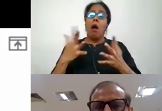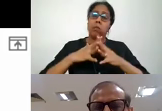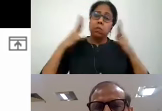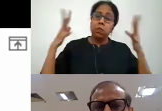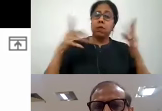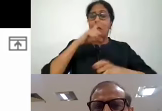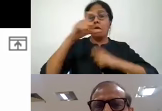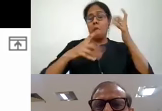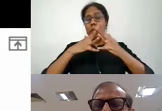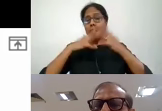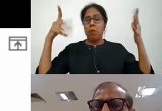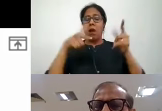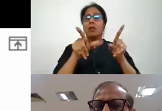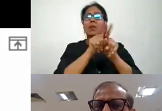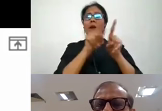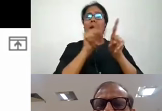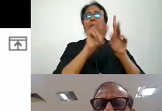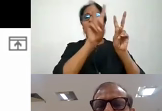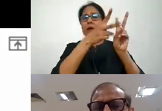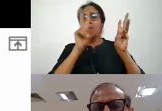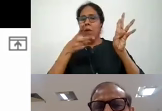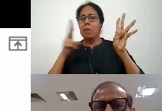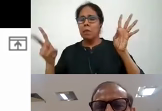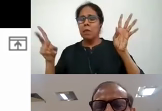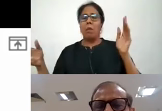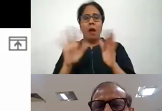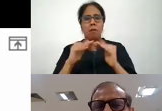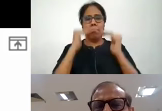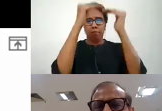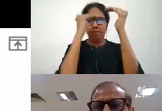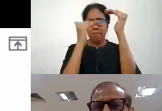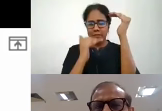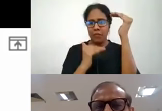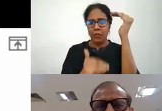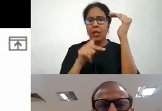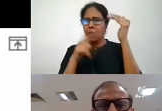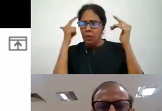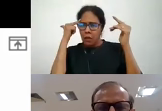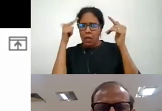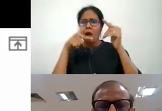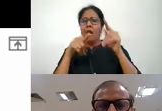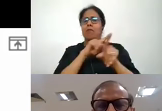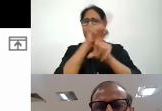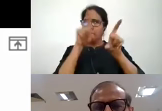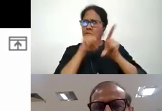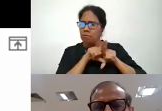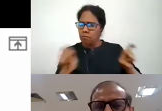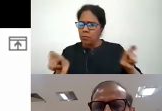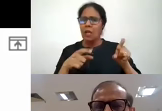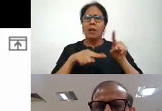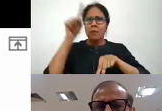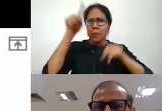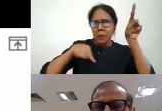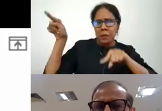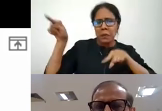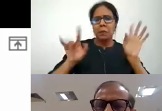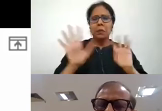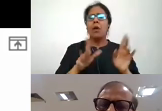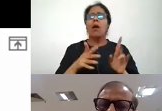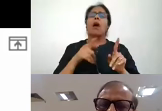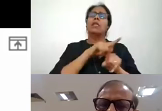possibility of vertical squeeze. We feel that there is a need for fair, reasonable, and non-discriminatory pricing rules for bandwidth for